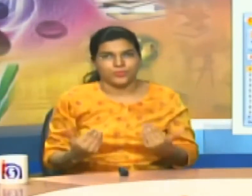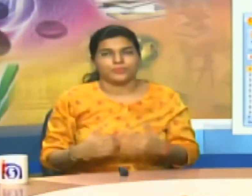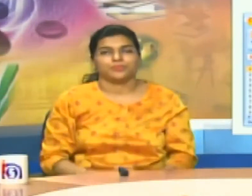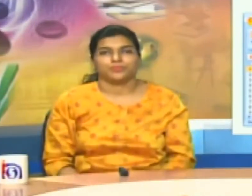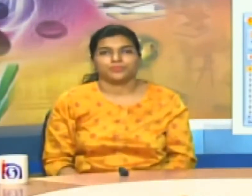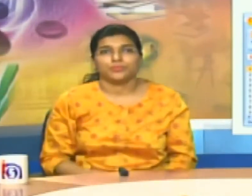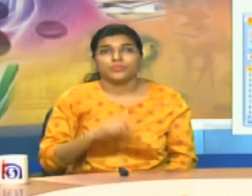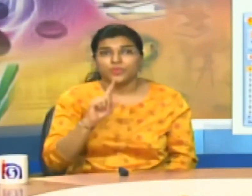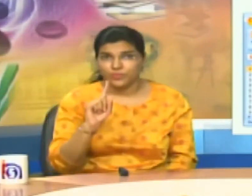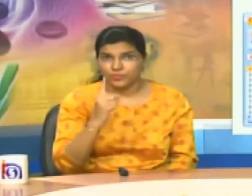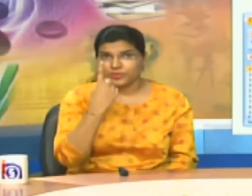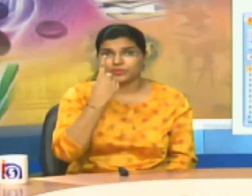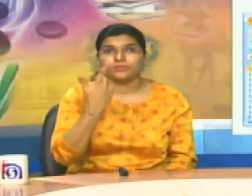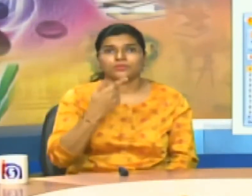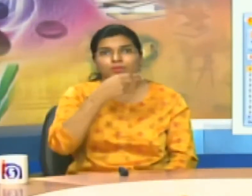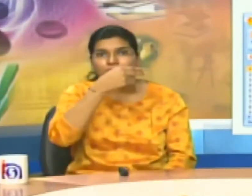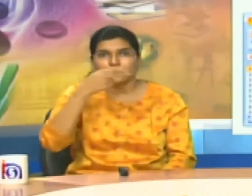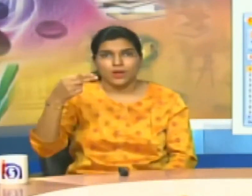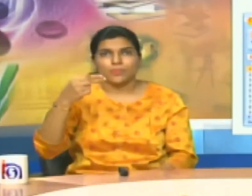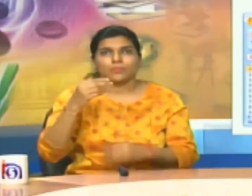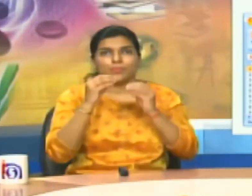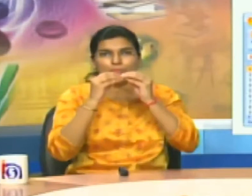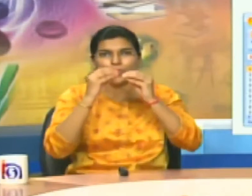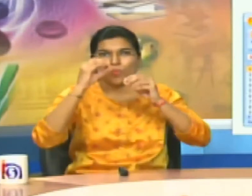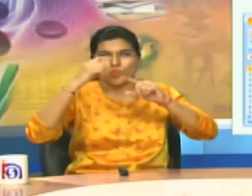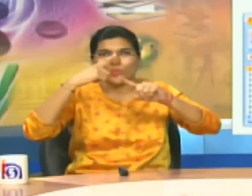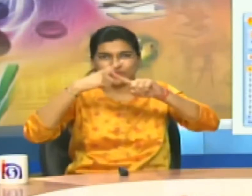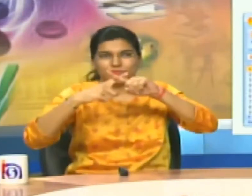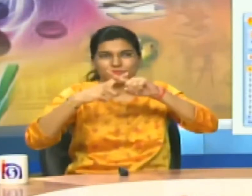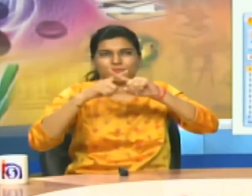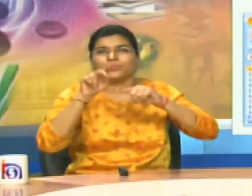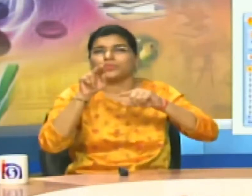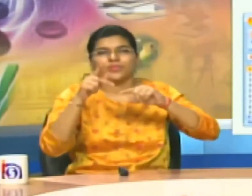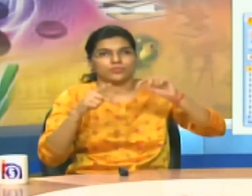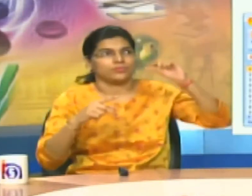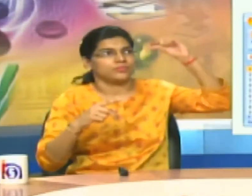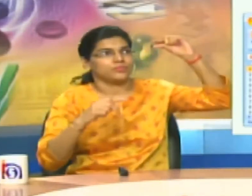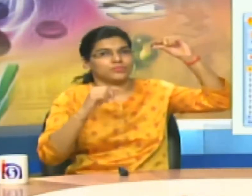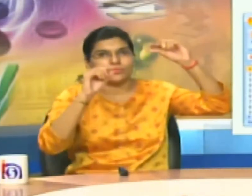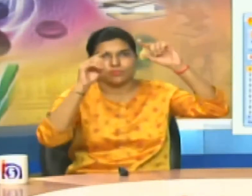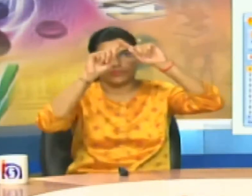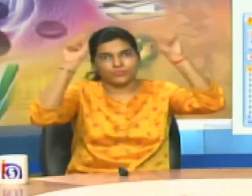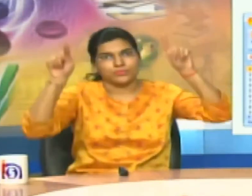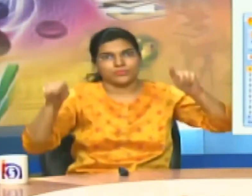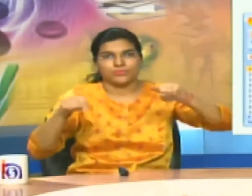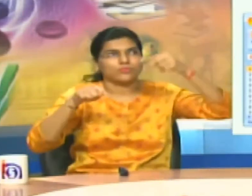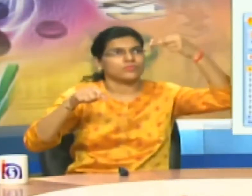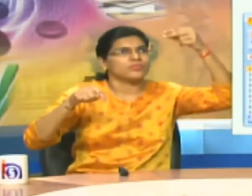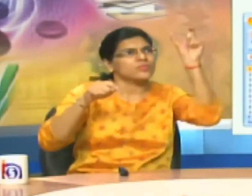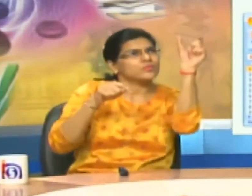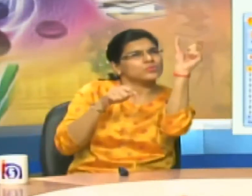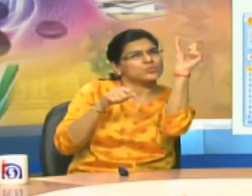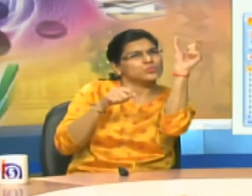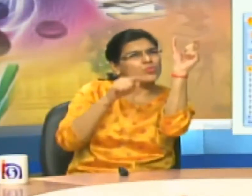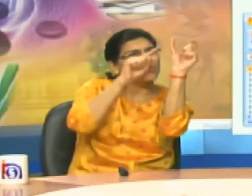sheet that I will be explaining now. First, I will show you the word written in number